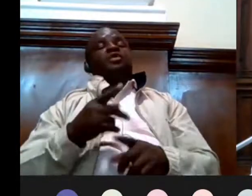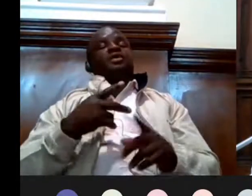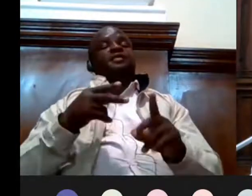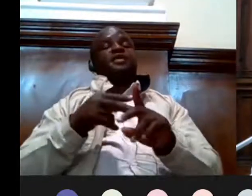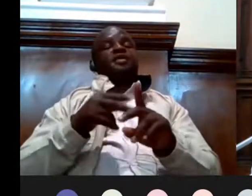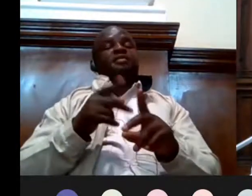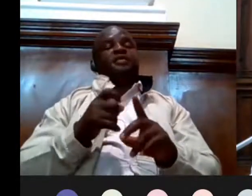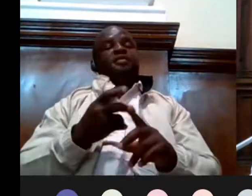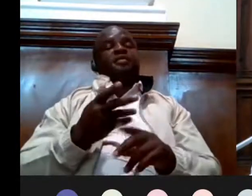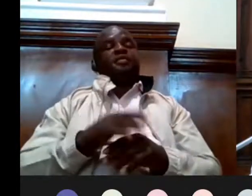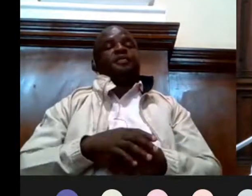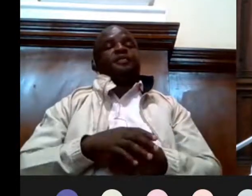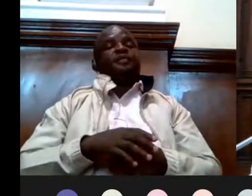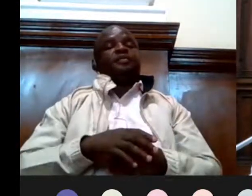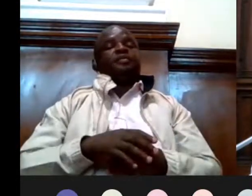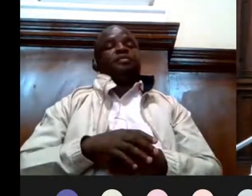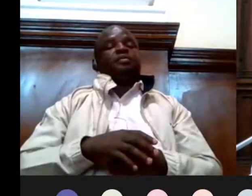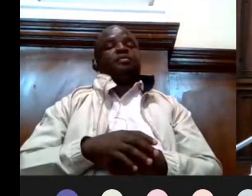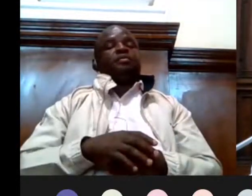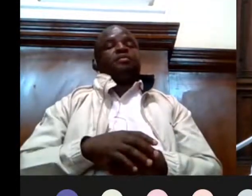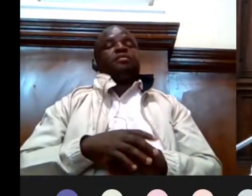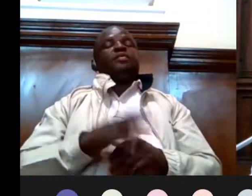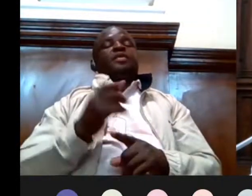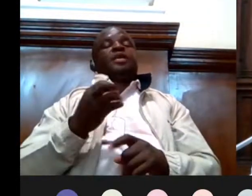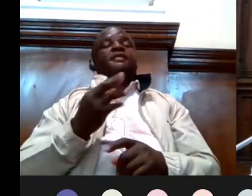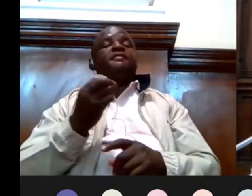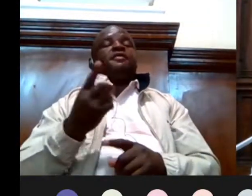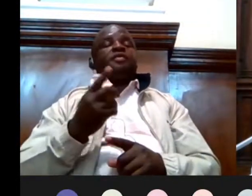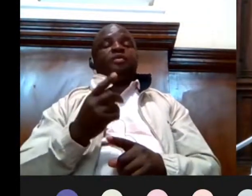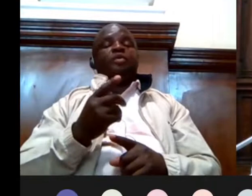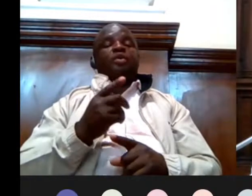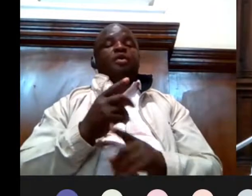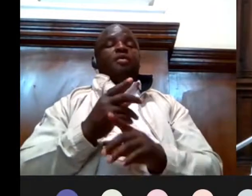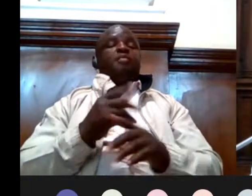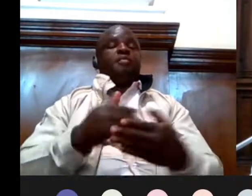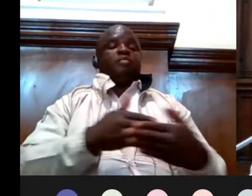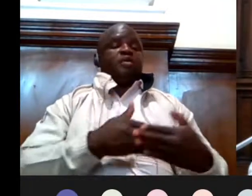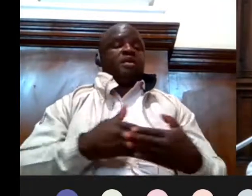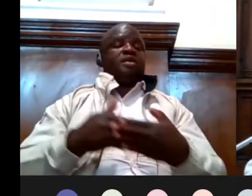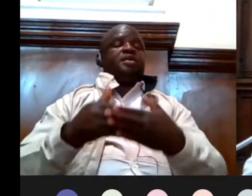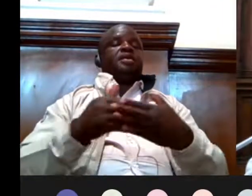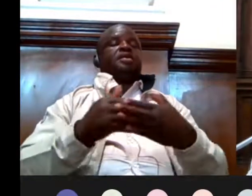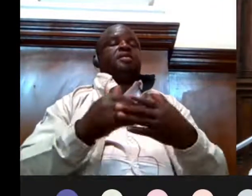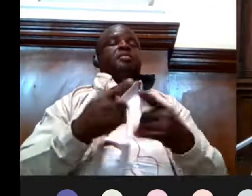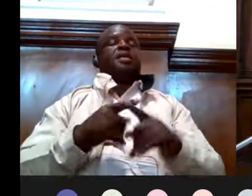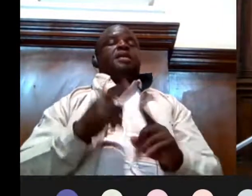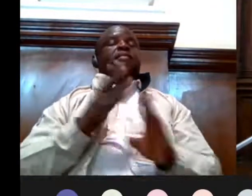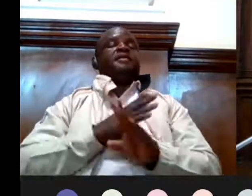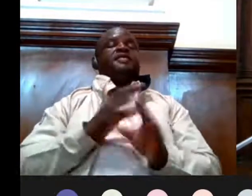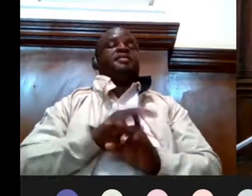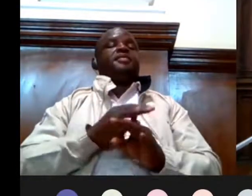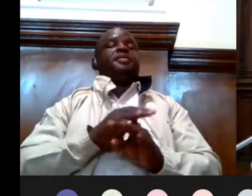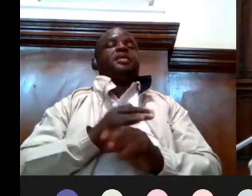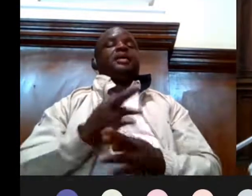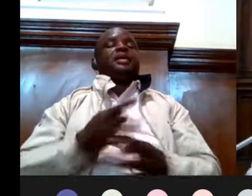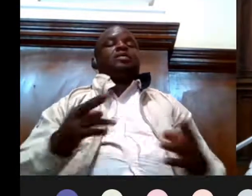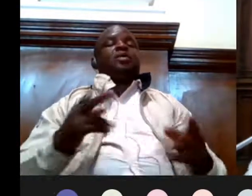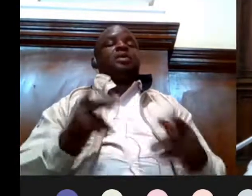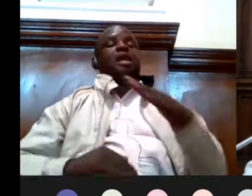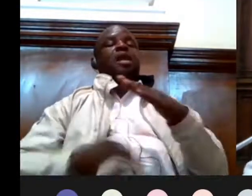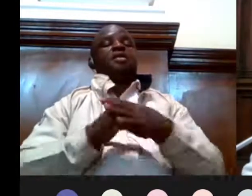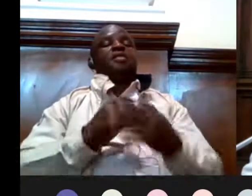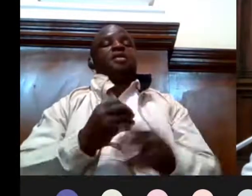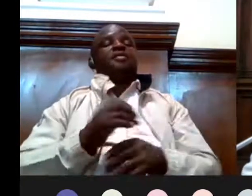be victimized because they have fewer protection, less privacy, and fewer resources. Domestic violence